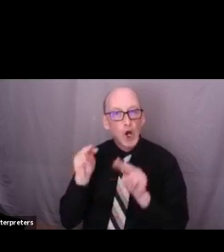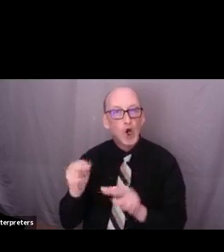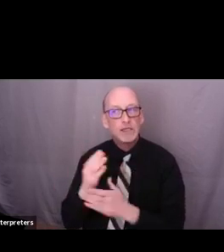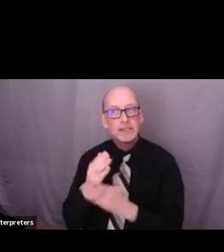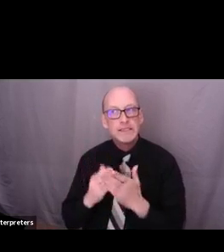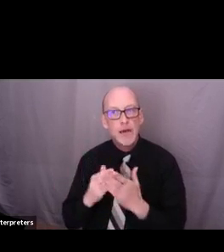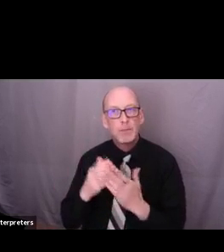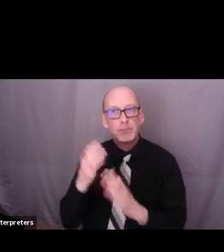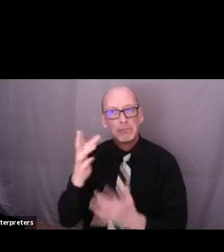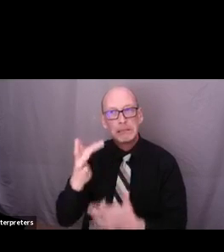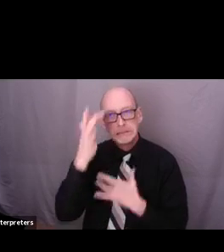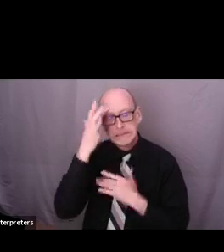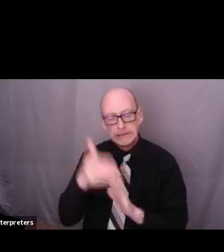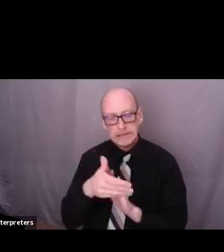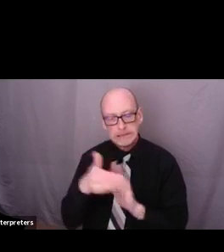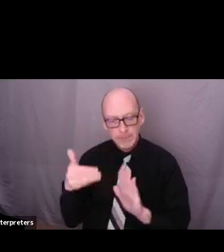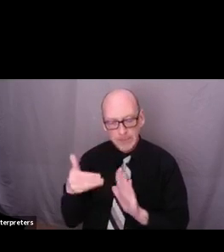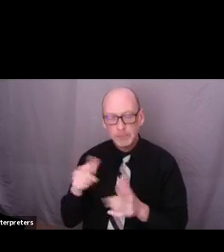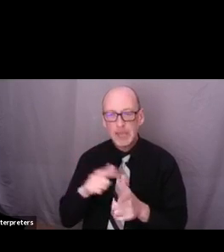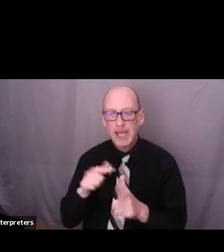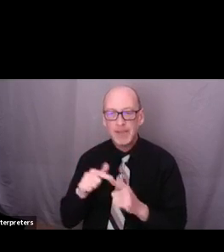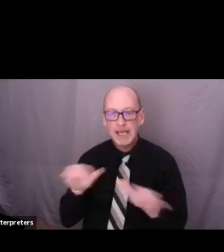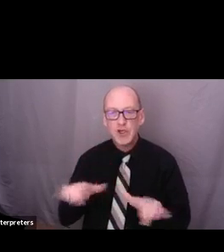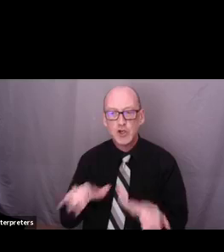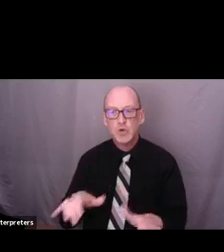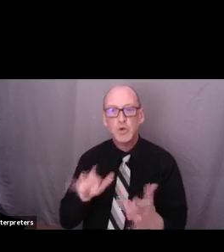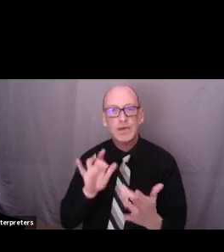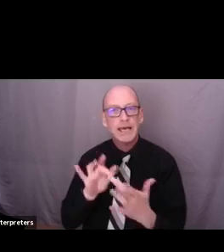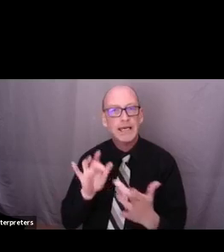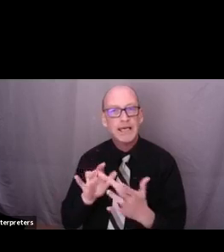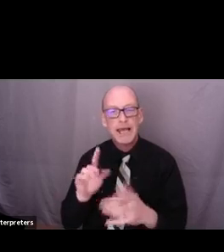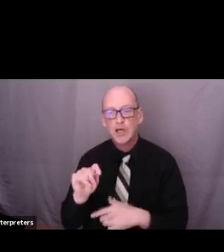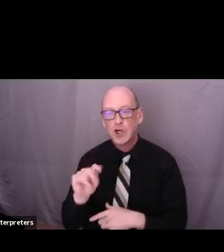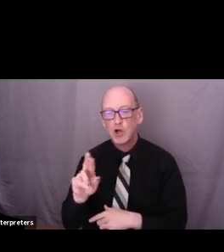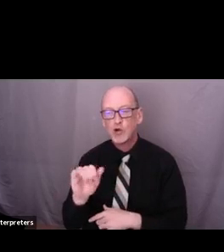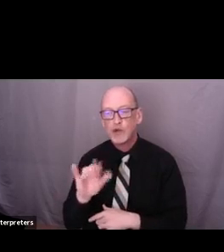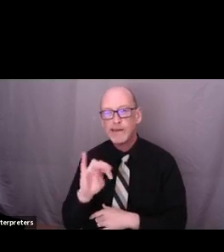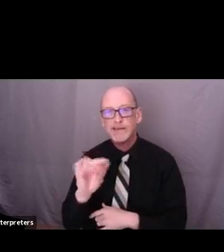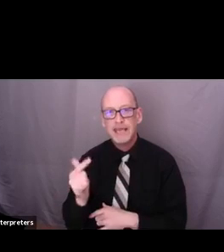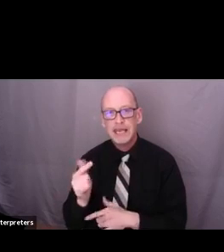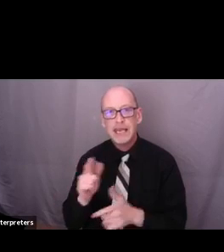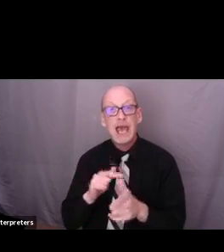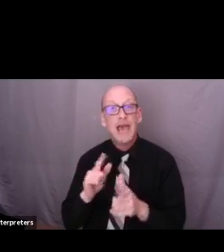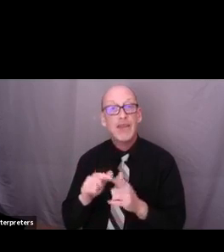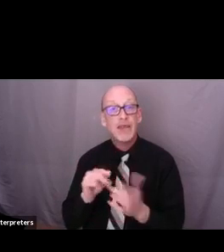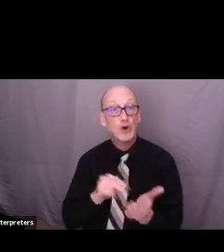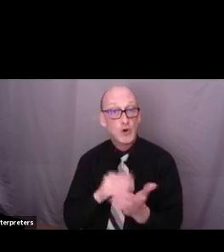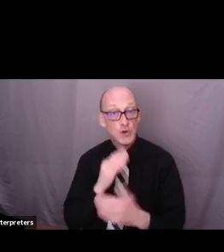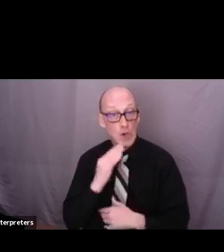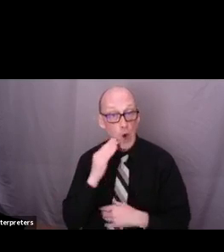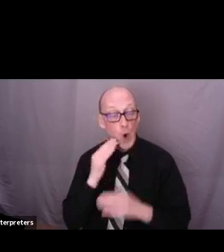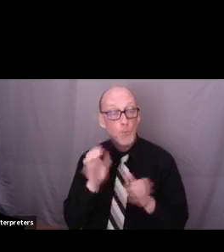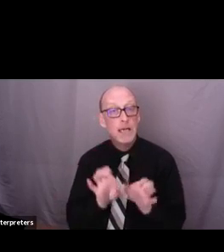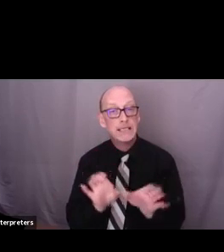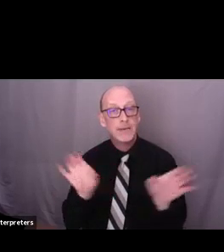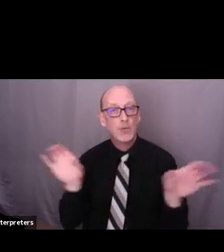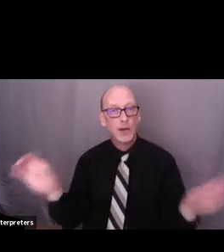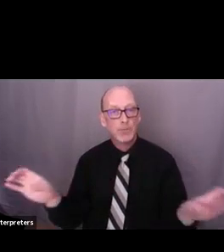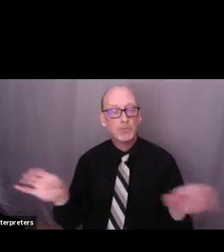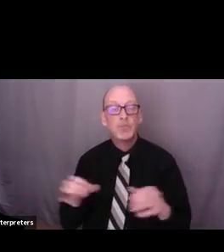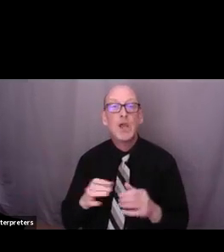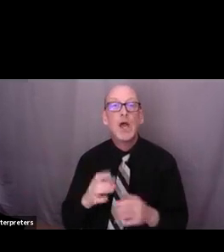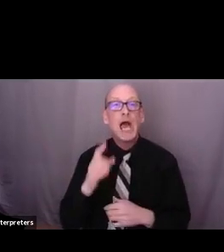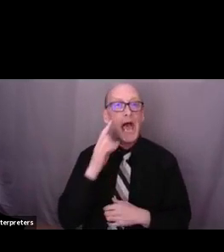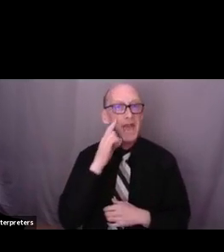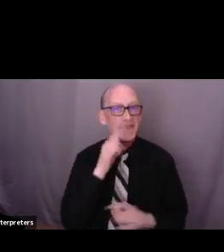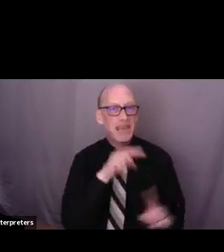look at exposures, do the contact tracing, and nursing homes would then separate those individuals out. I think these individuals over here are positive. I think